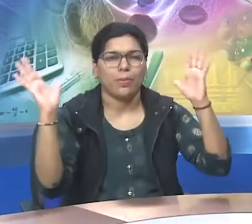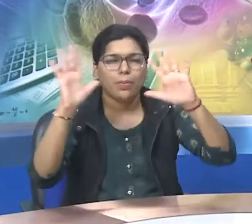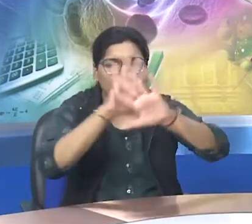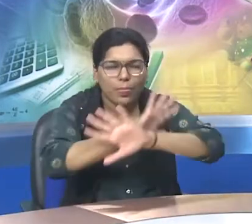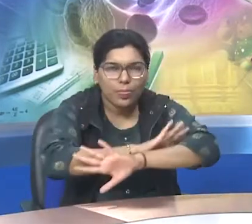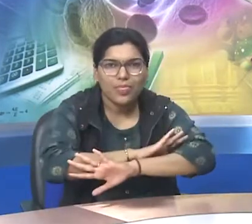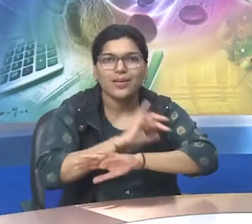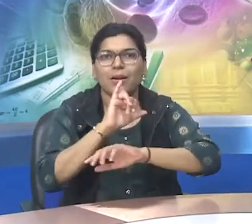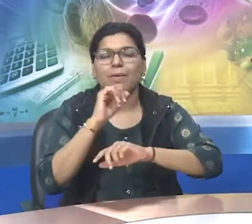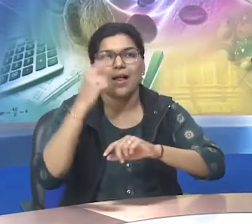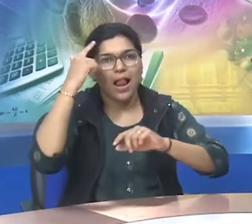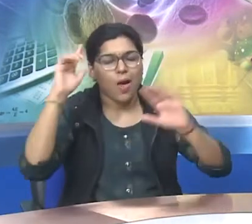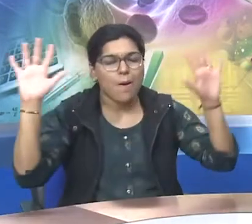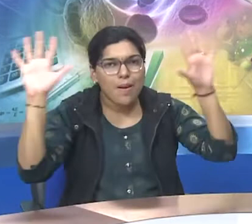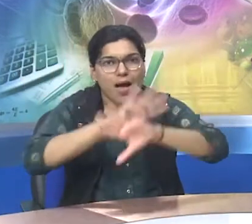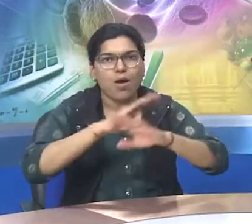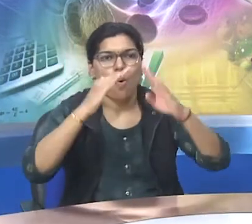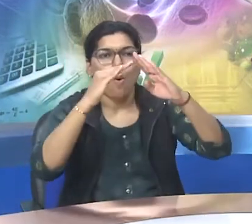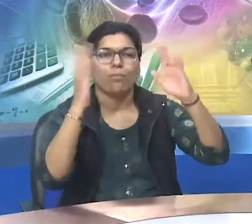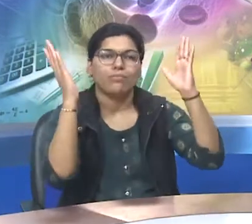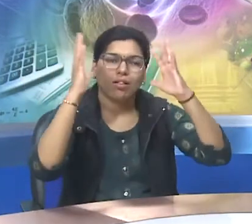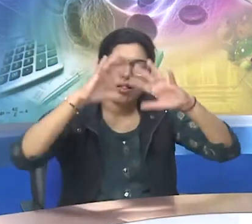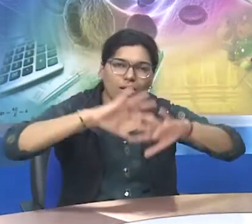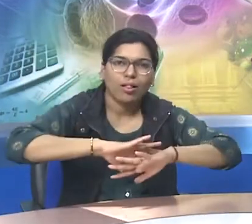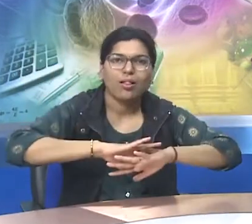house, it is just like darkness.